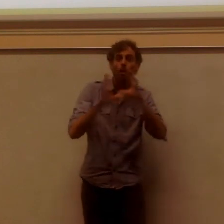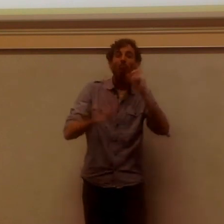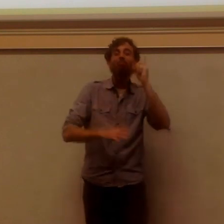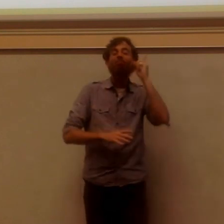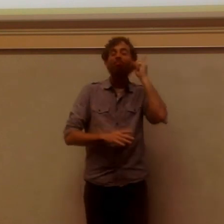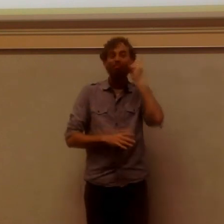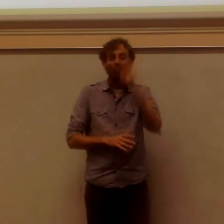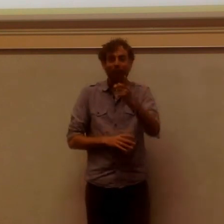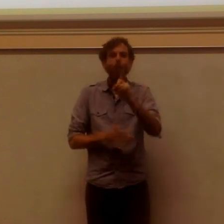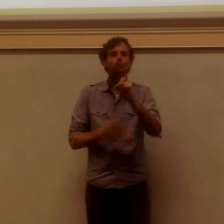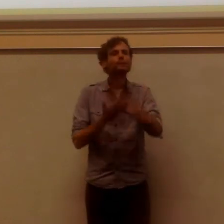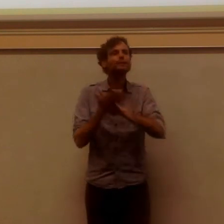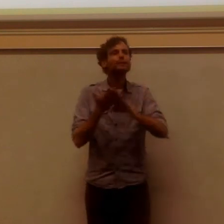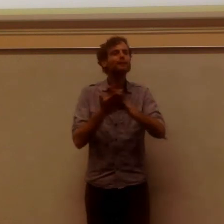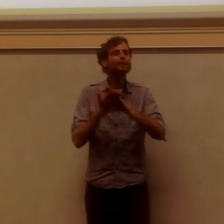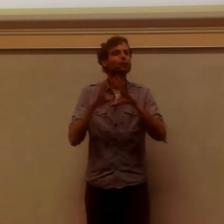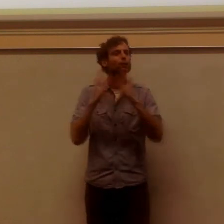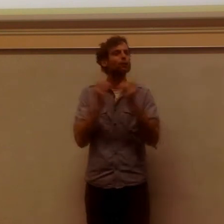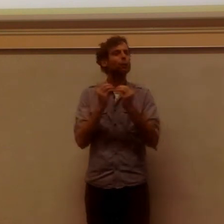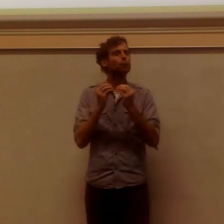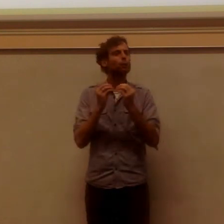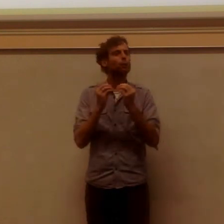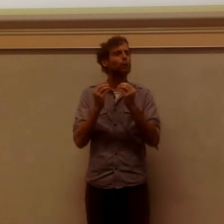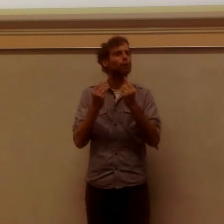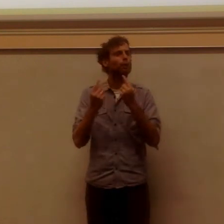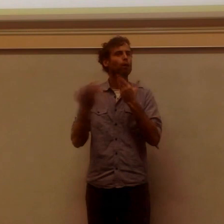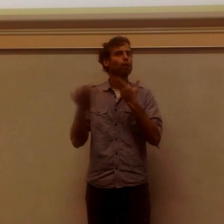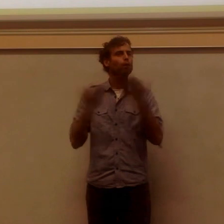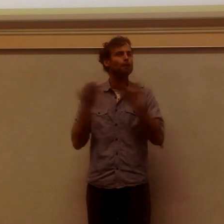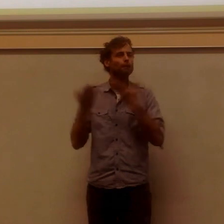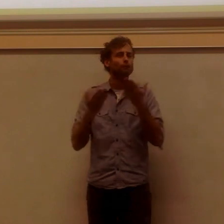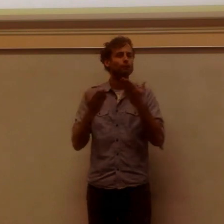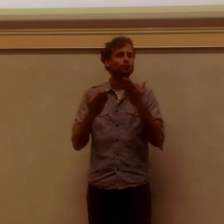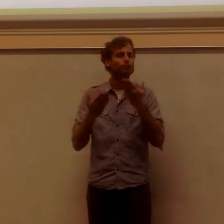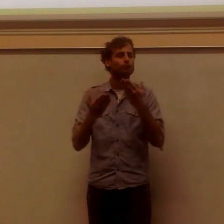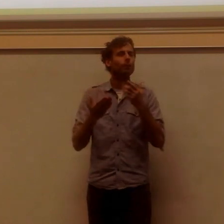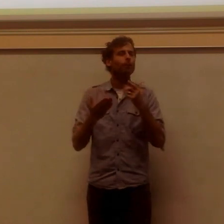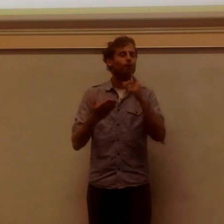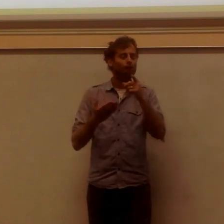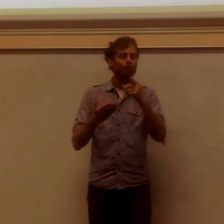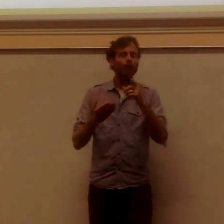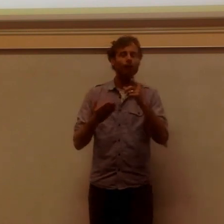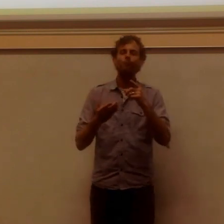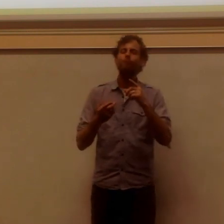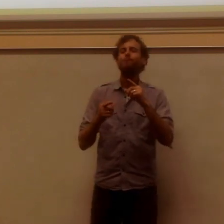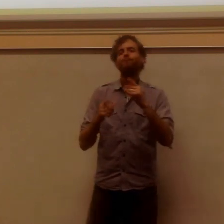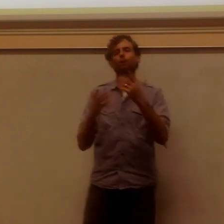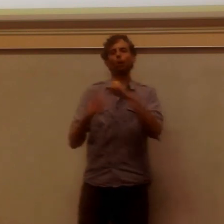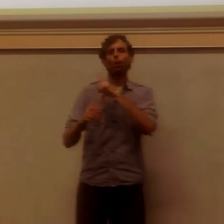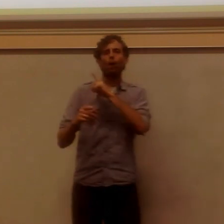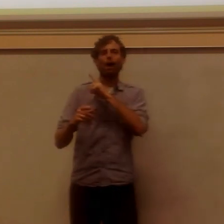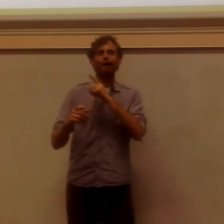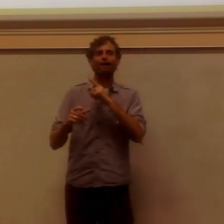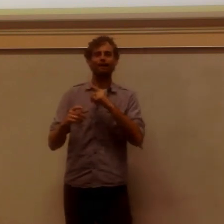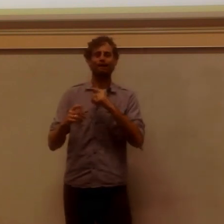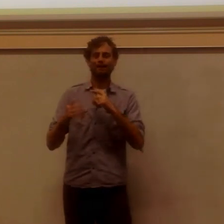awareness among users about how to work with this total conversation service, what the service means, how it's provided, and so